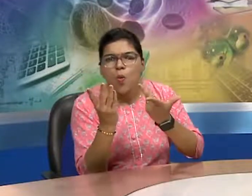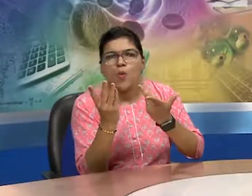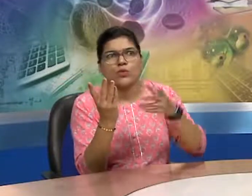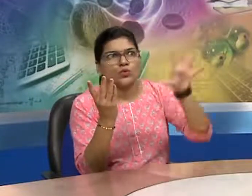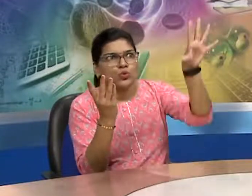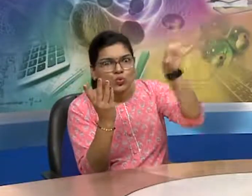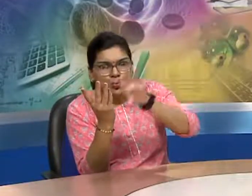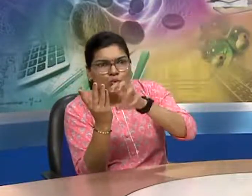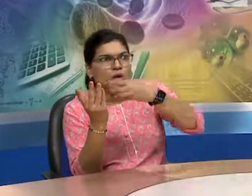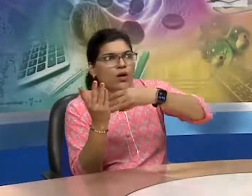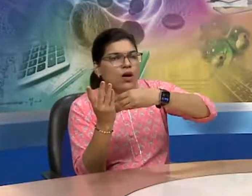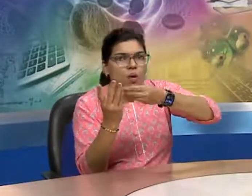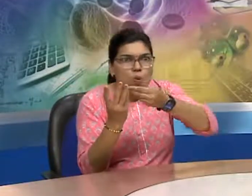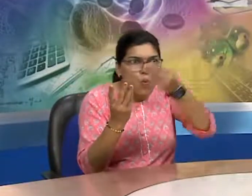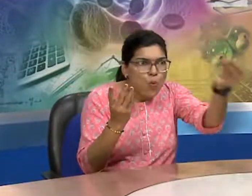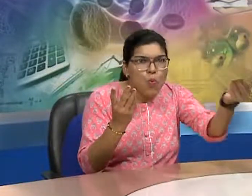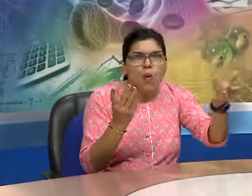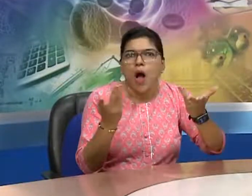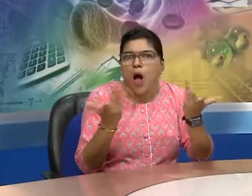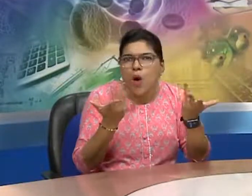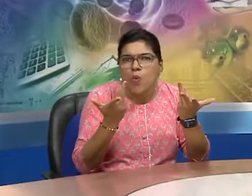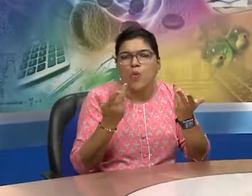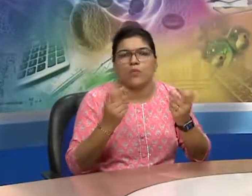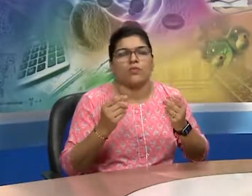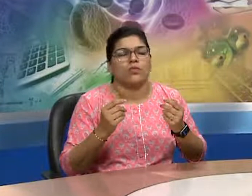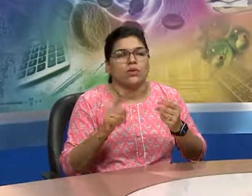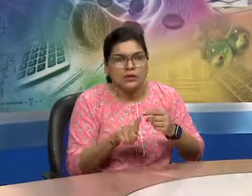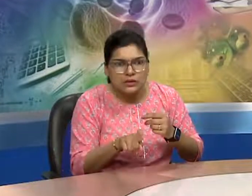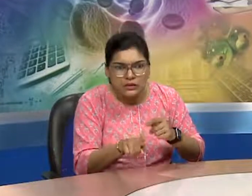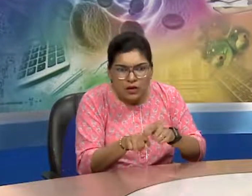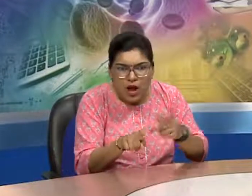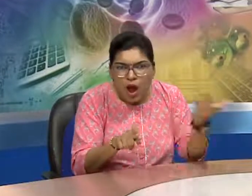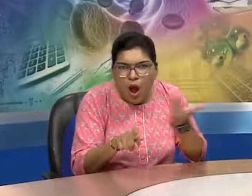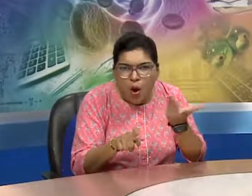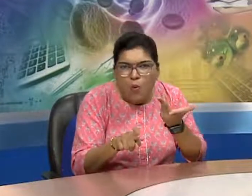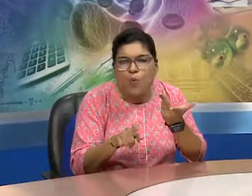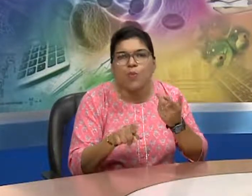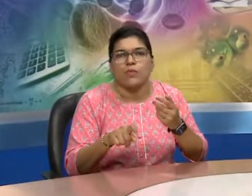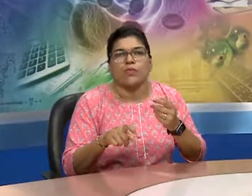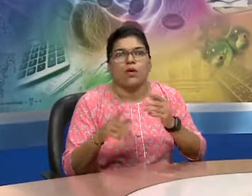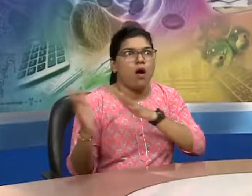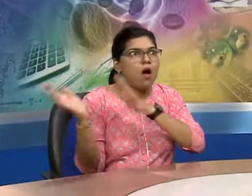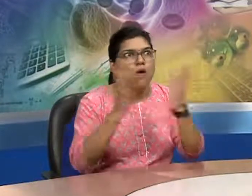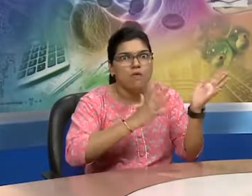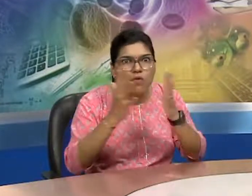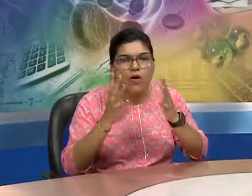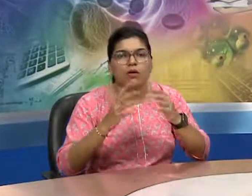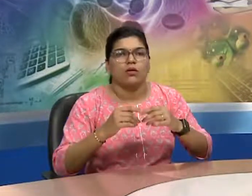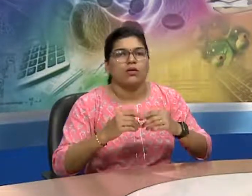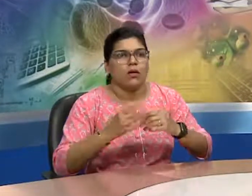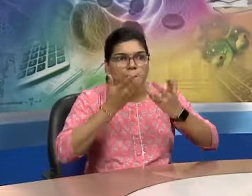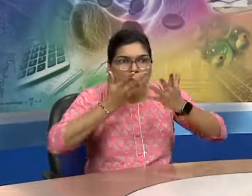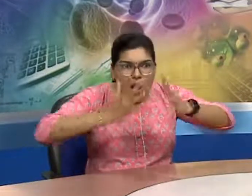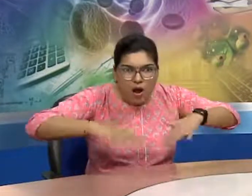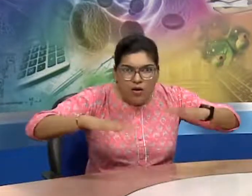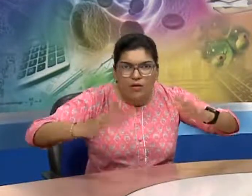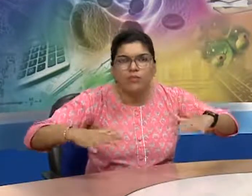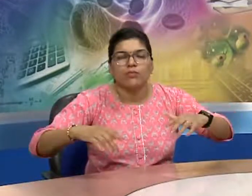has a kind of similar meaning, but the word scientific is used here